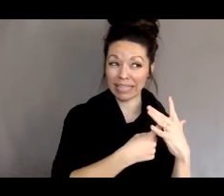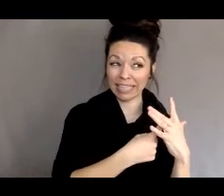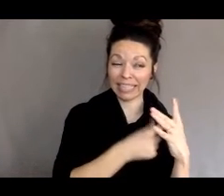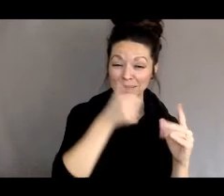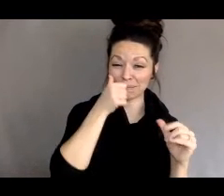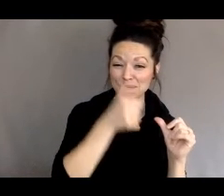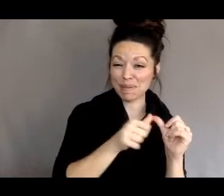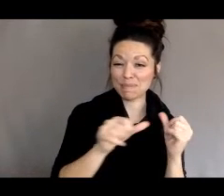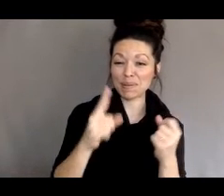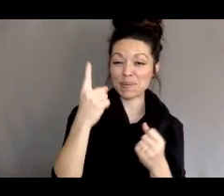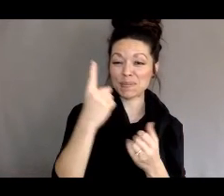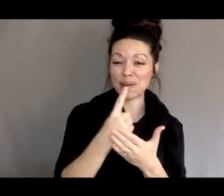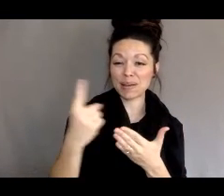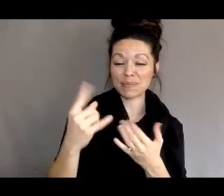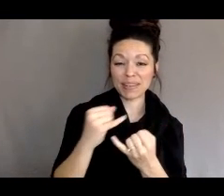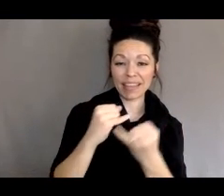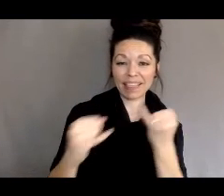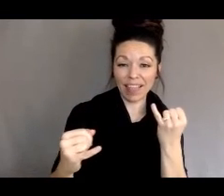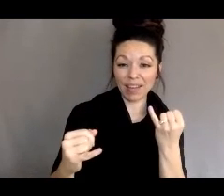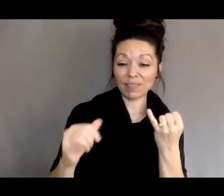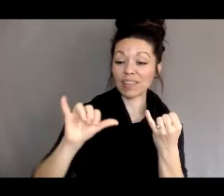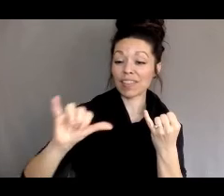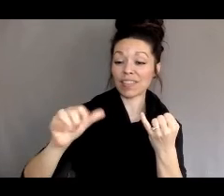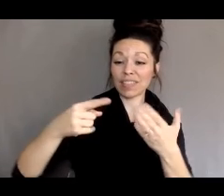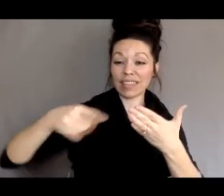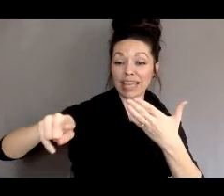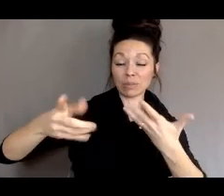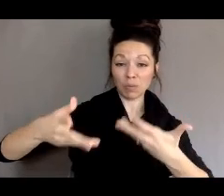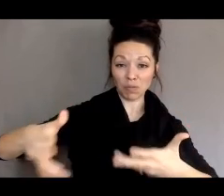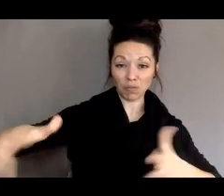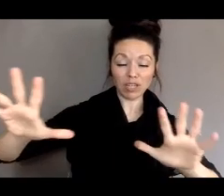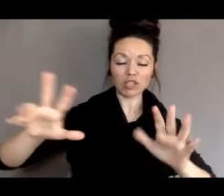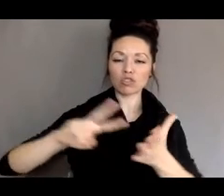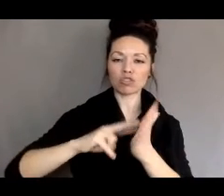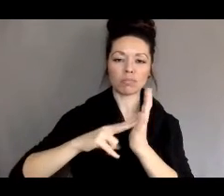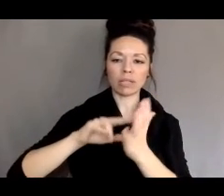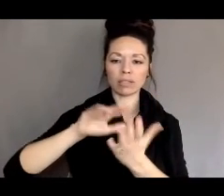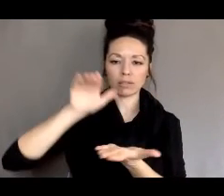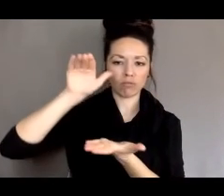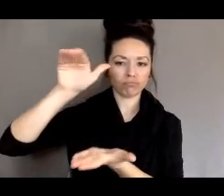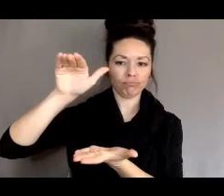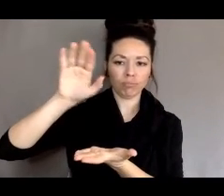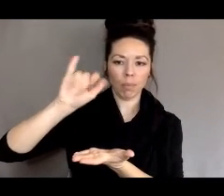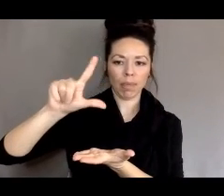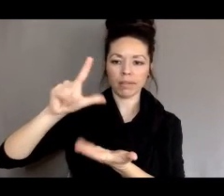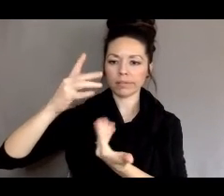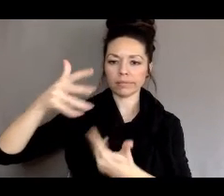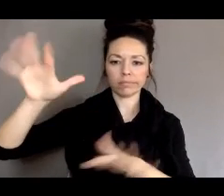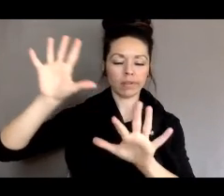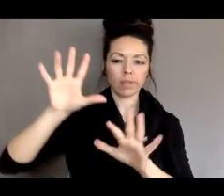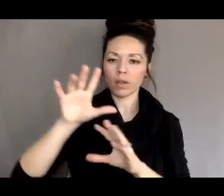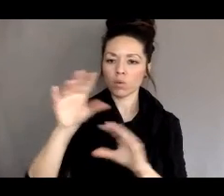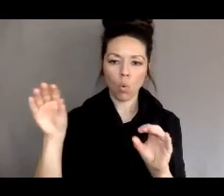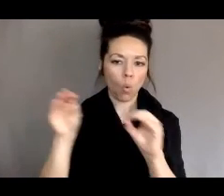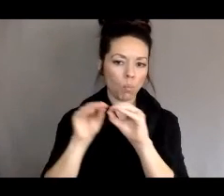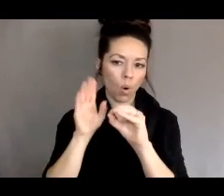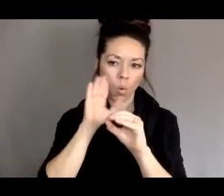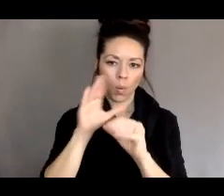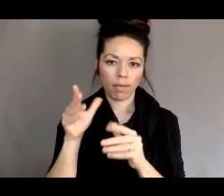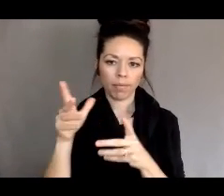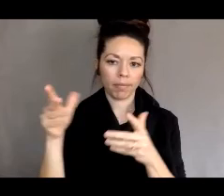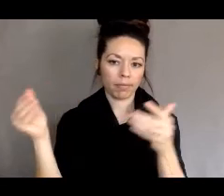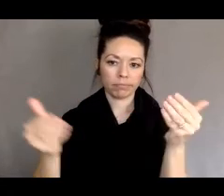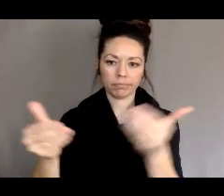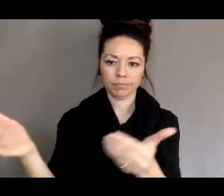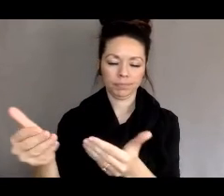left before all the bills that are going to be introduced can be introduced. So we'll